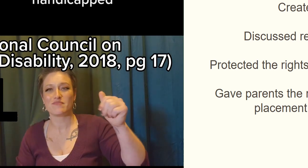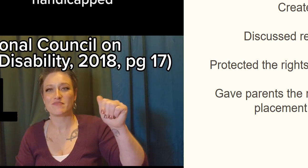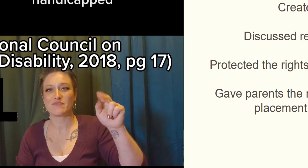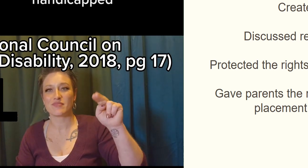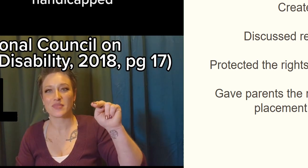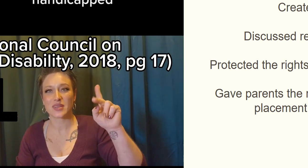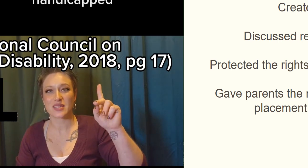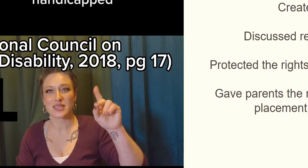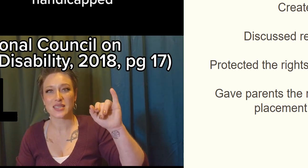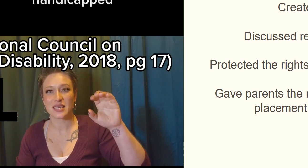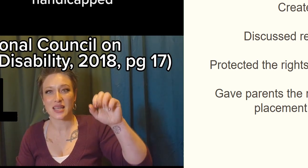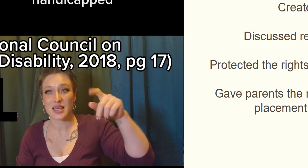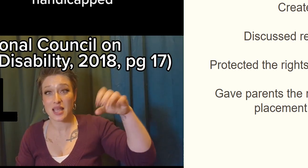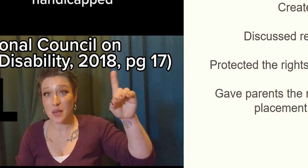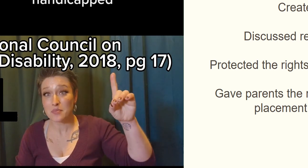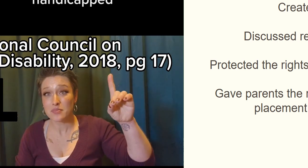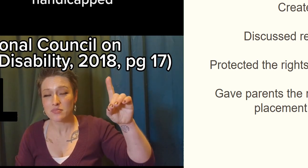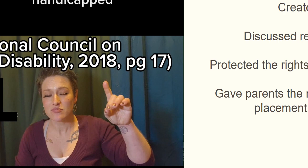for All